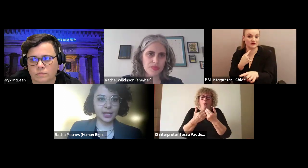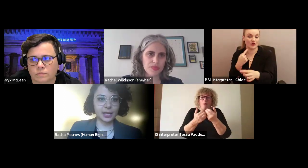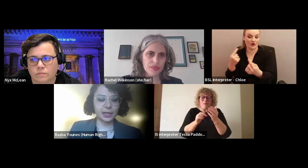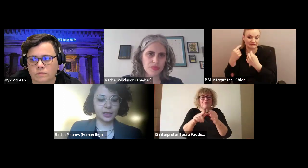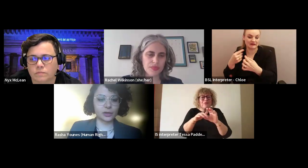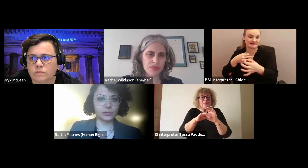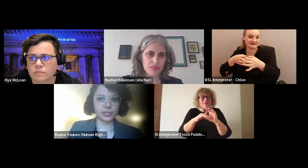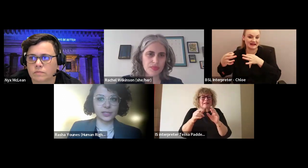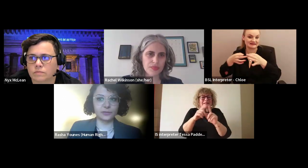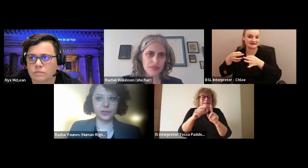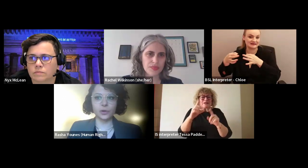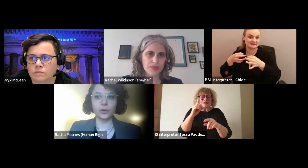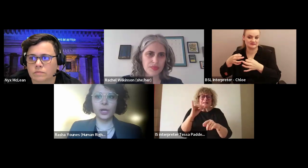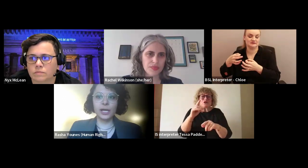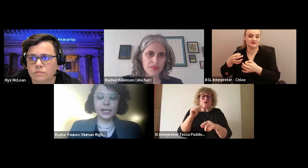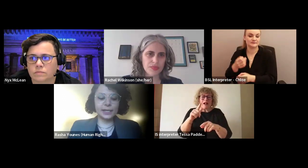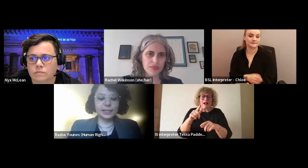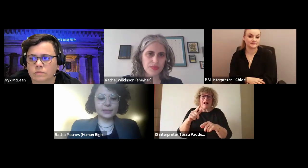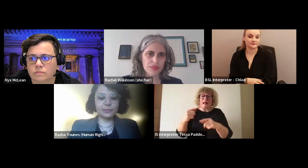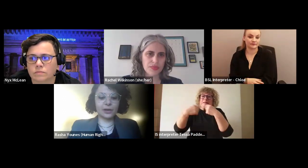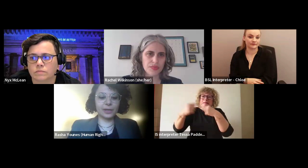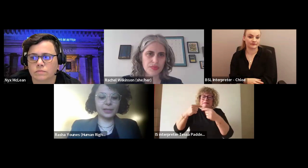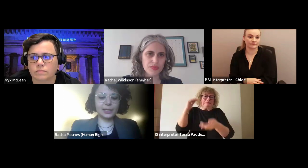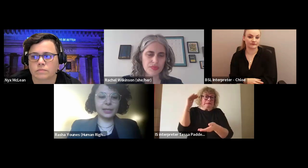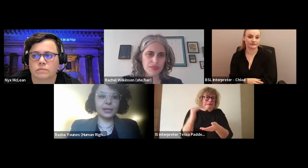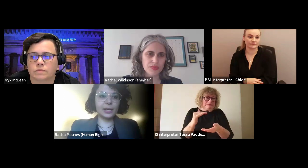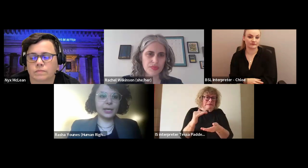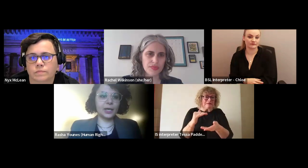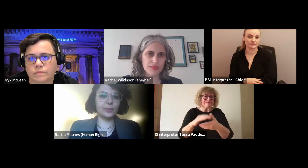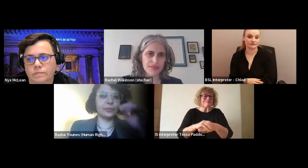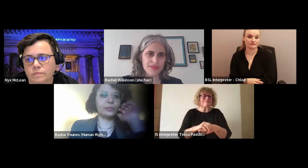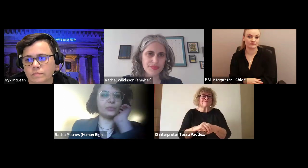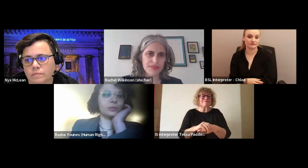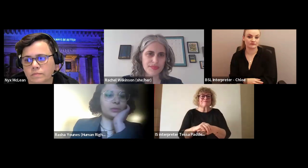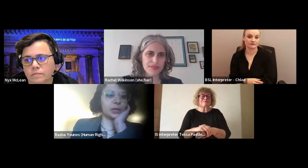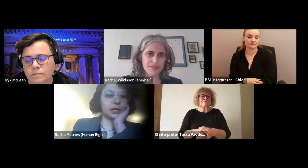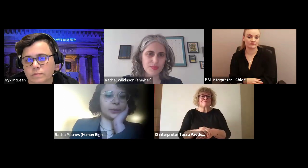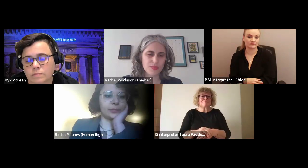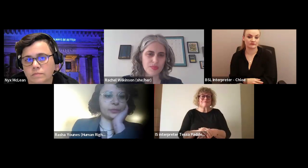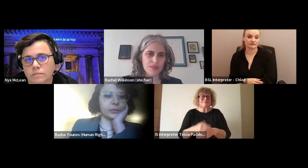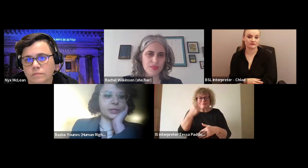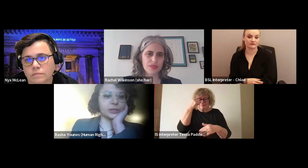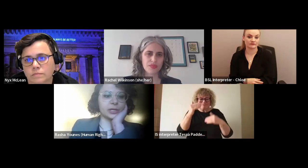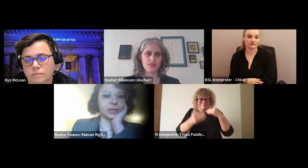tactics that they receive. So it is primarily